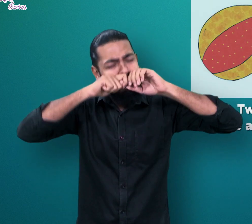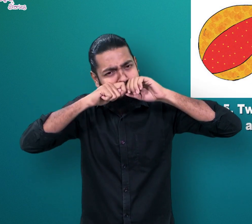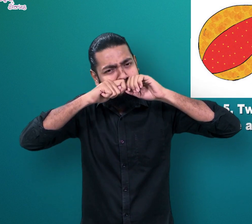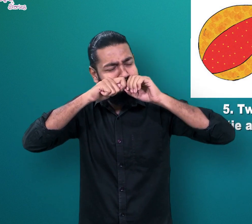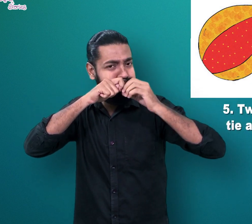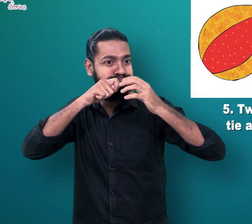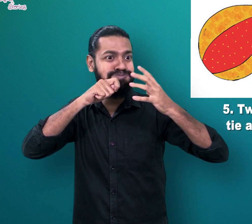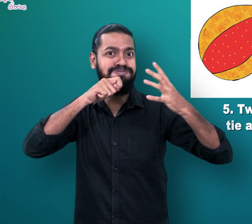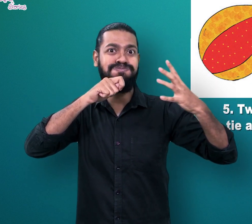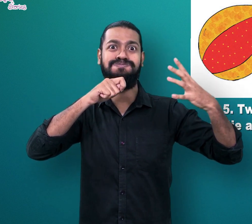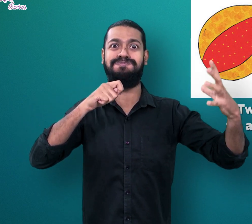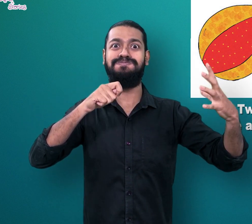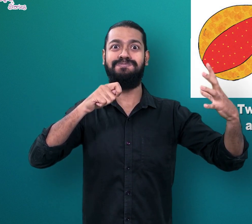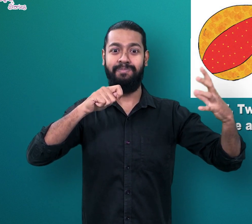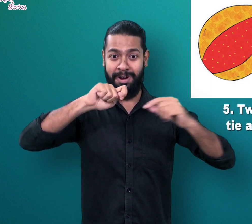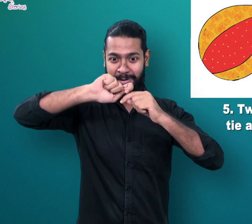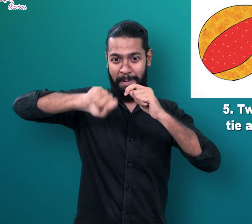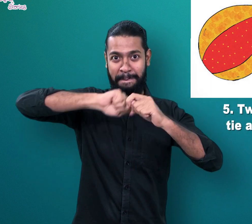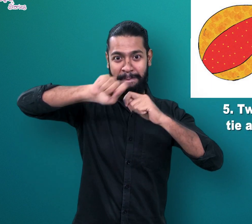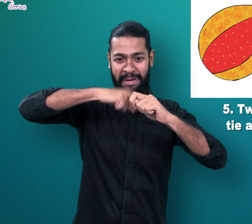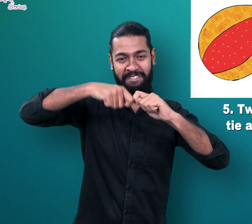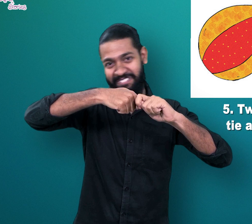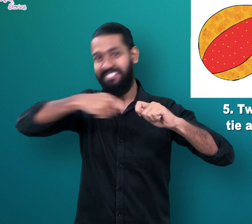Twist the mouth of the balloon, tie a knot and push it through the buttonhole.